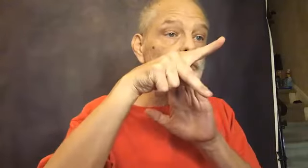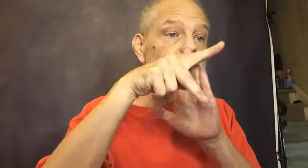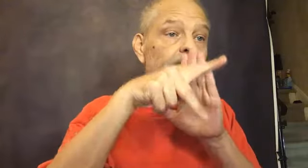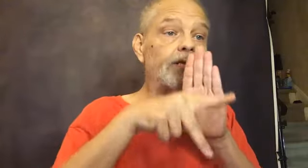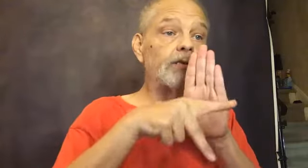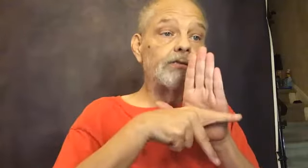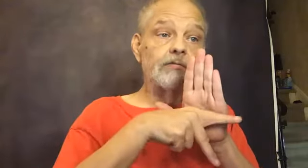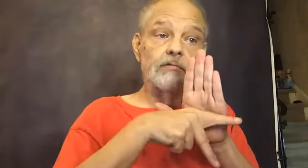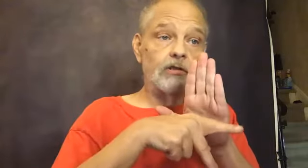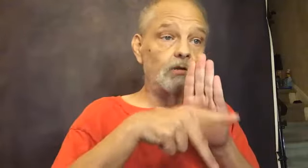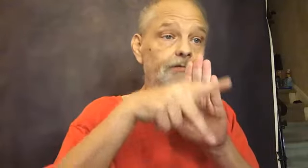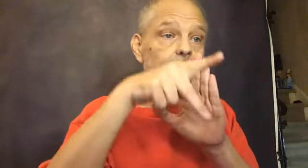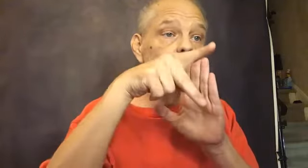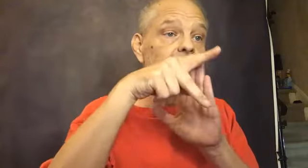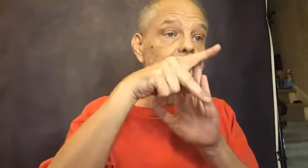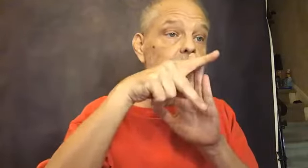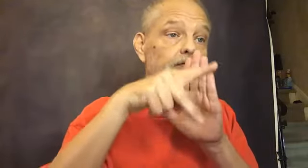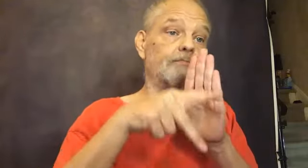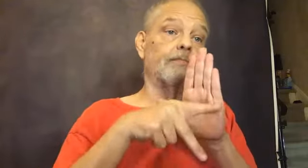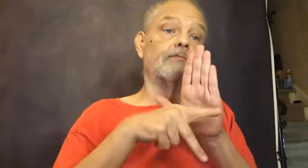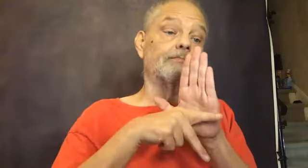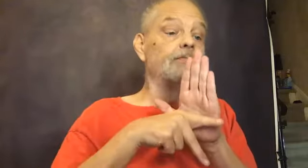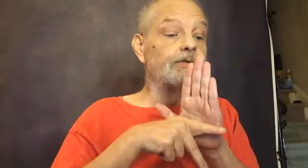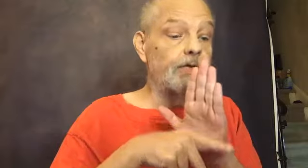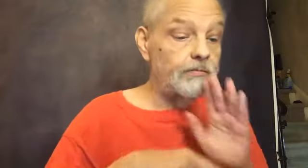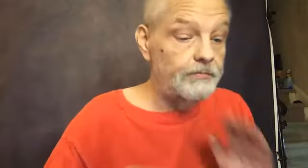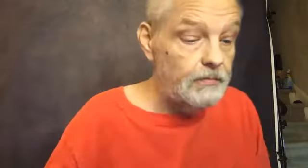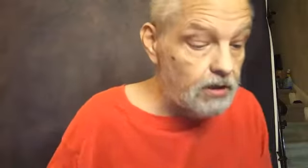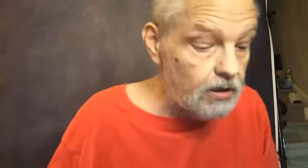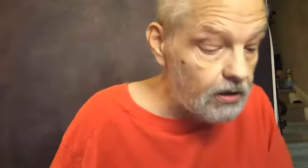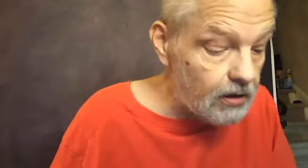Totally signed English, totally forced on deaf people, but you'll see it.